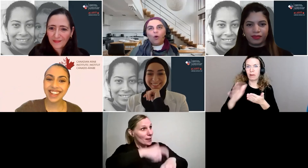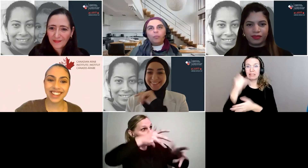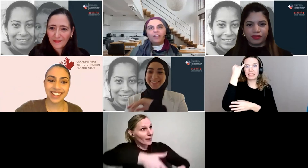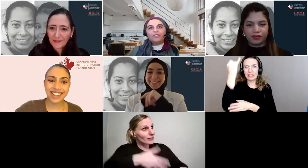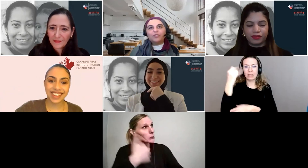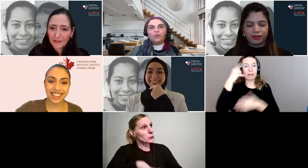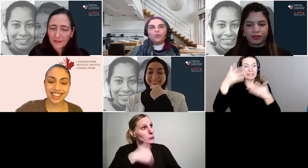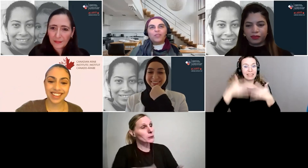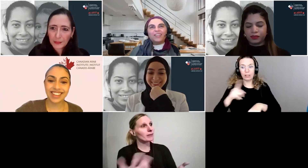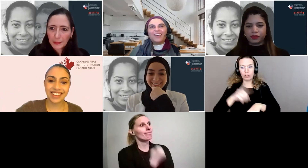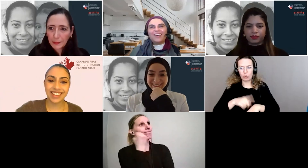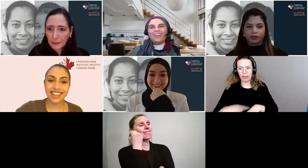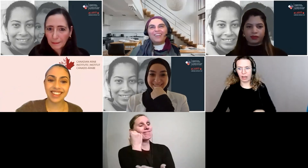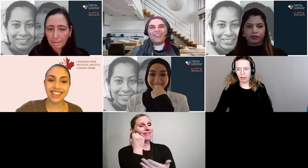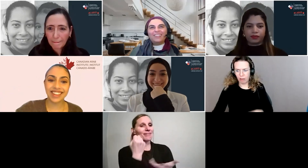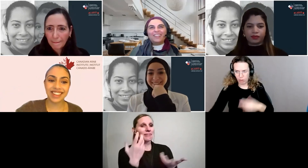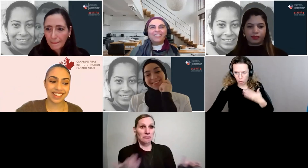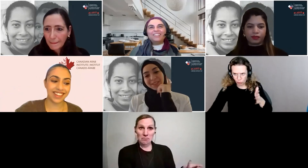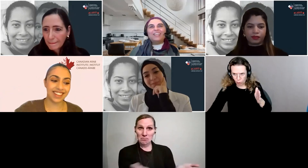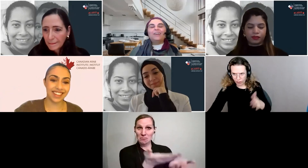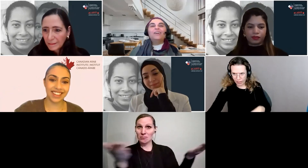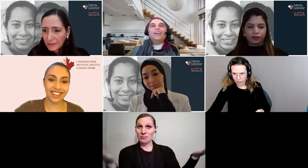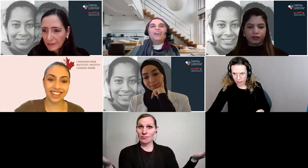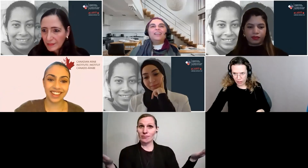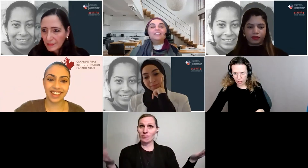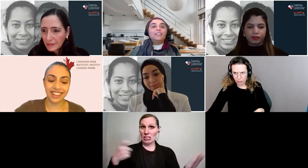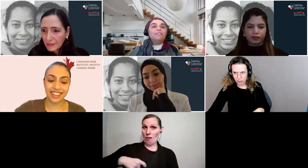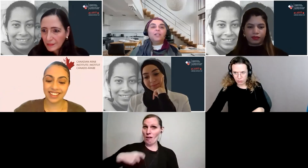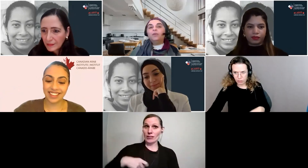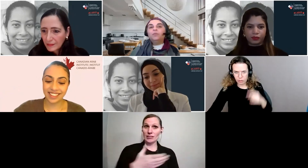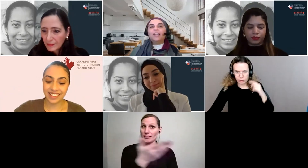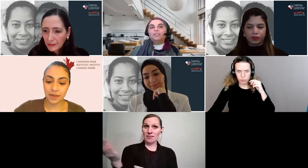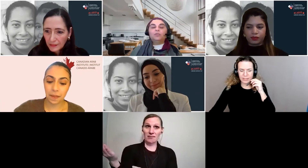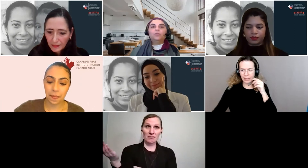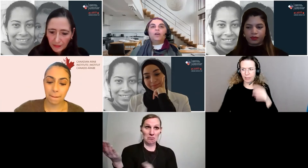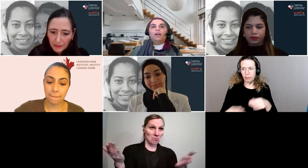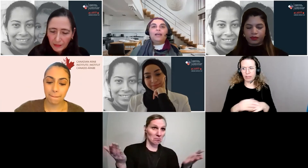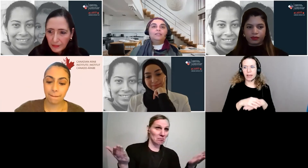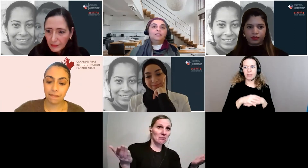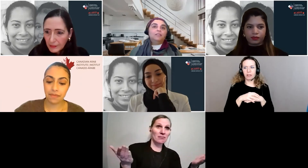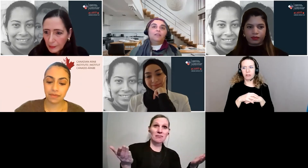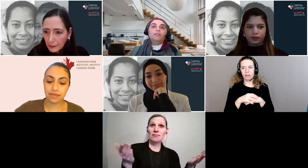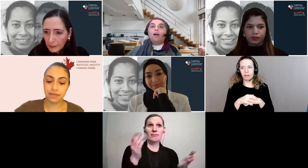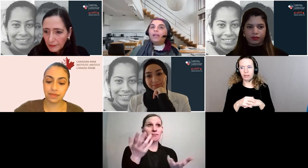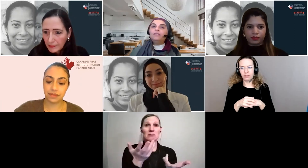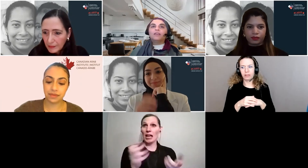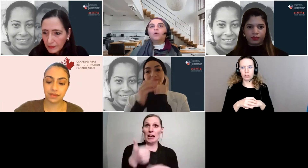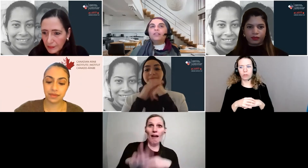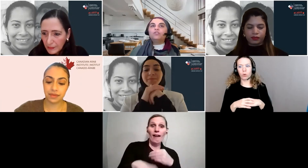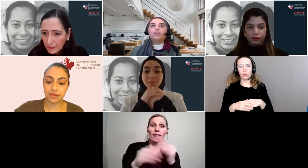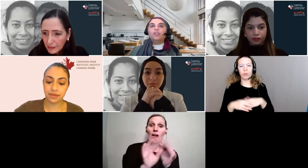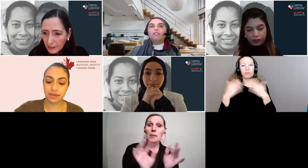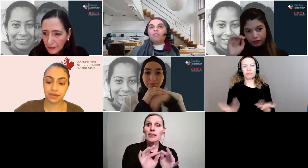going to open it to the attendees here and see if anyone would like to add a comment,